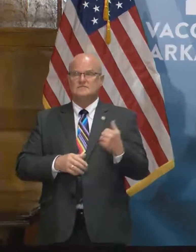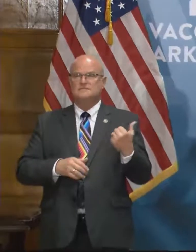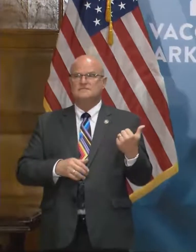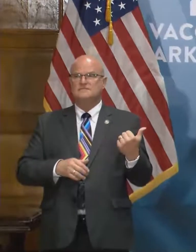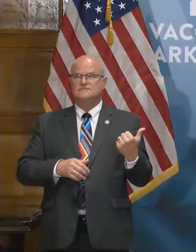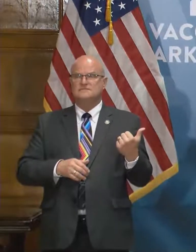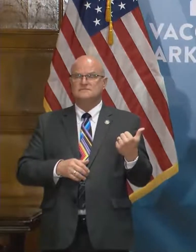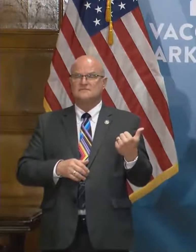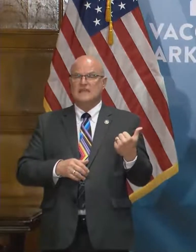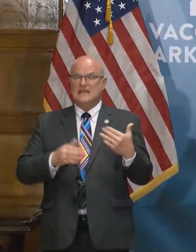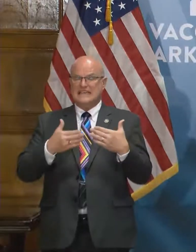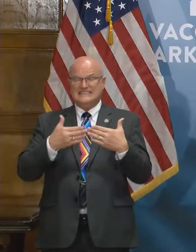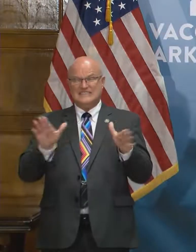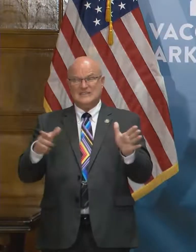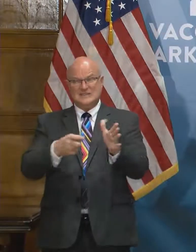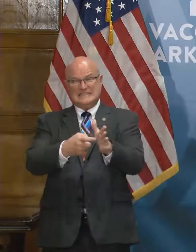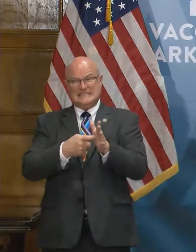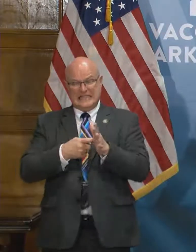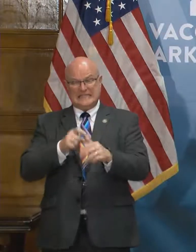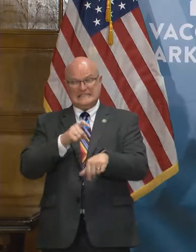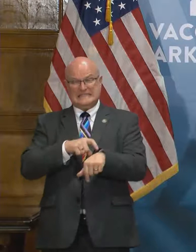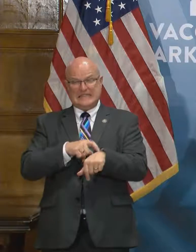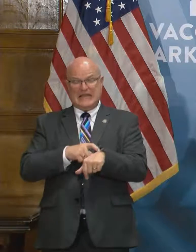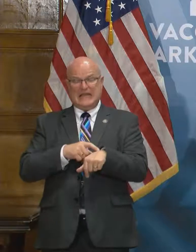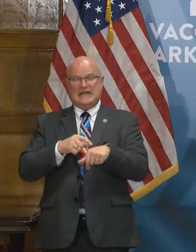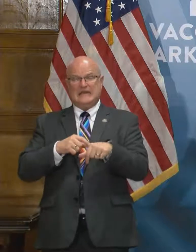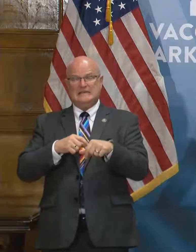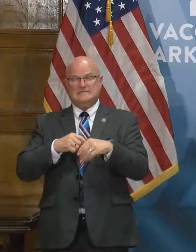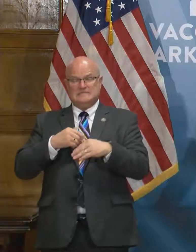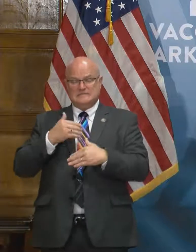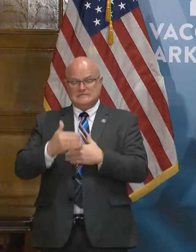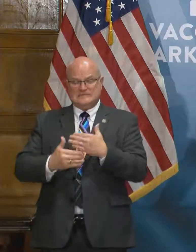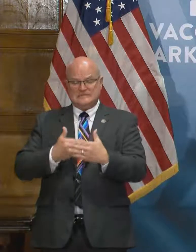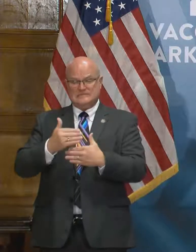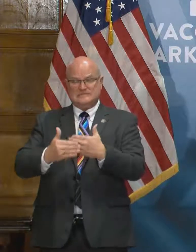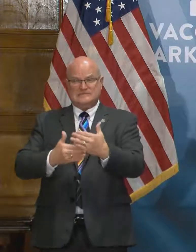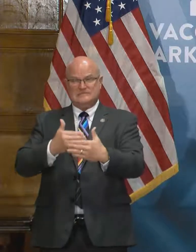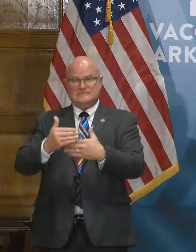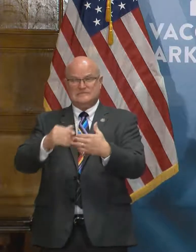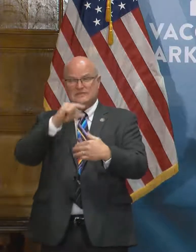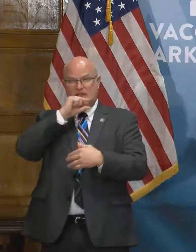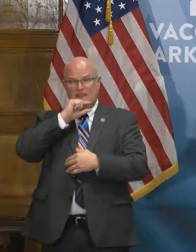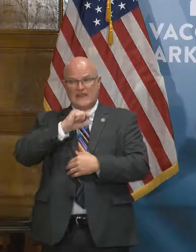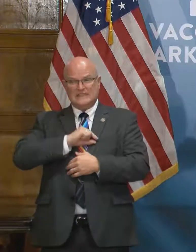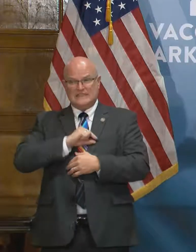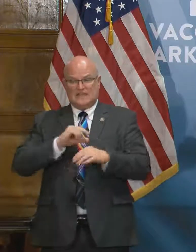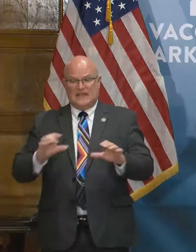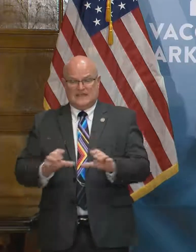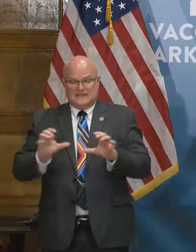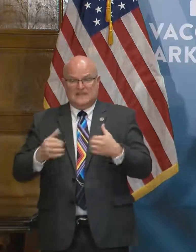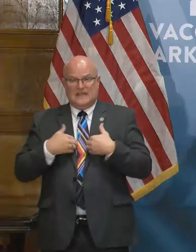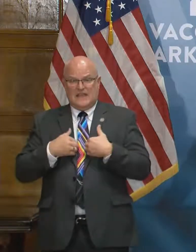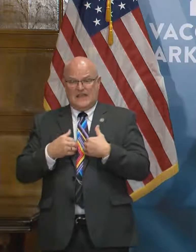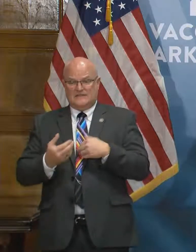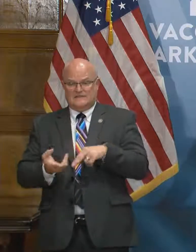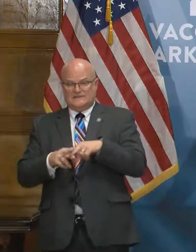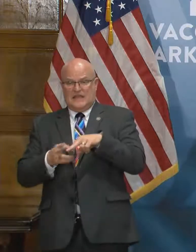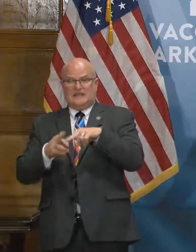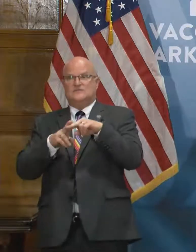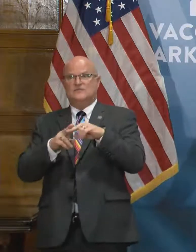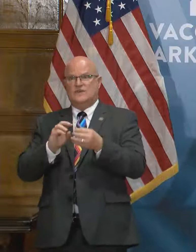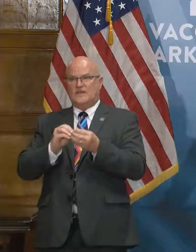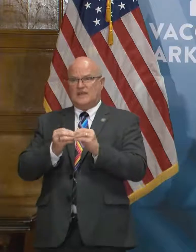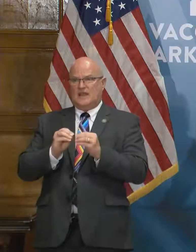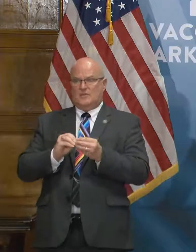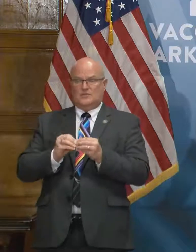I mean, generally it takes a period of time to assess whether Thanksgiving activities have added to